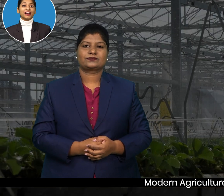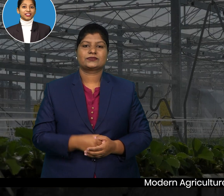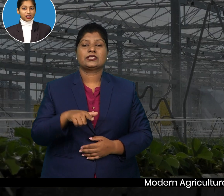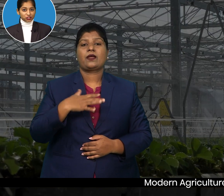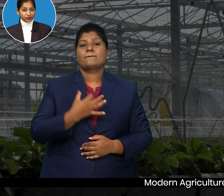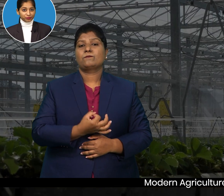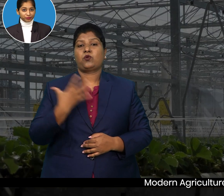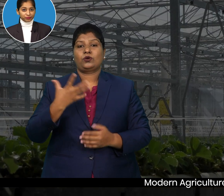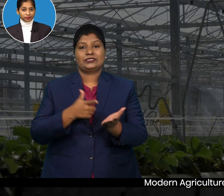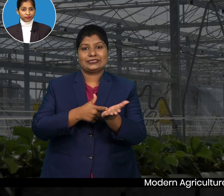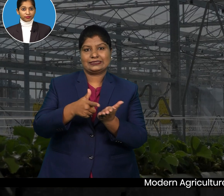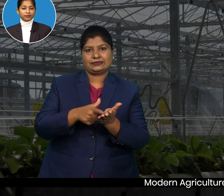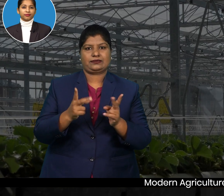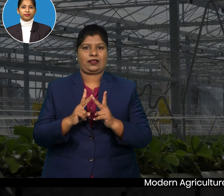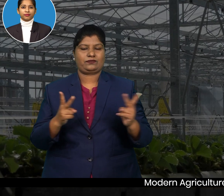Modern agriculture.